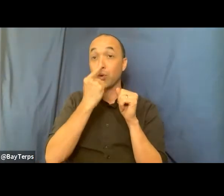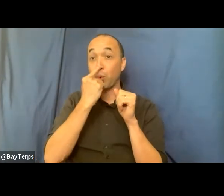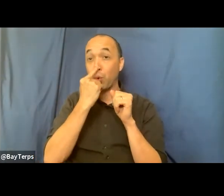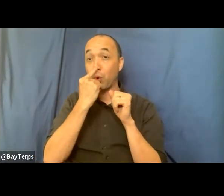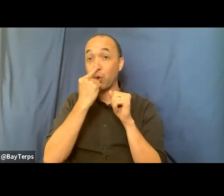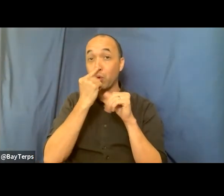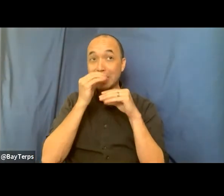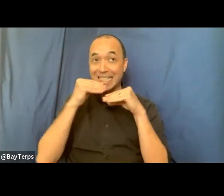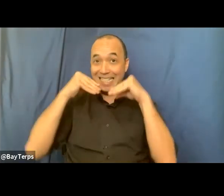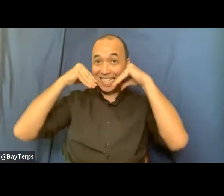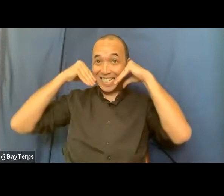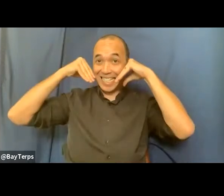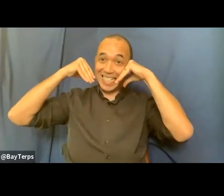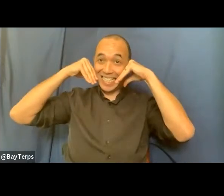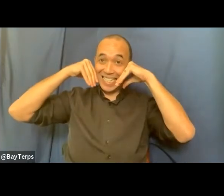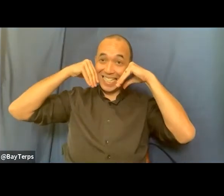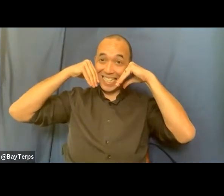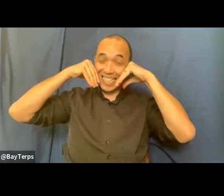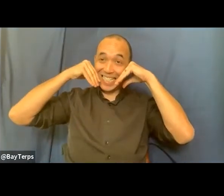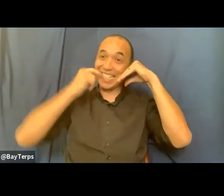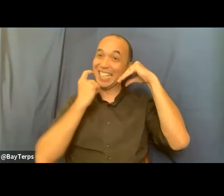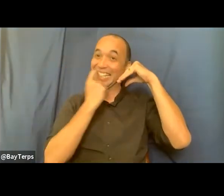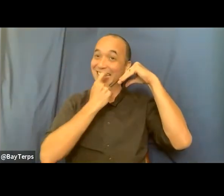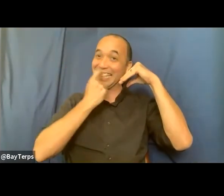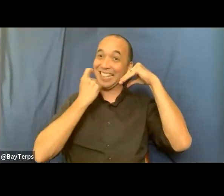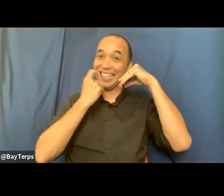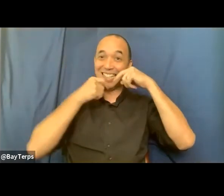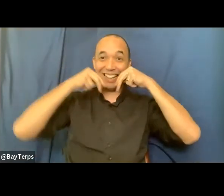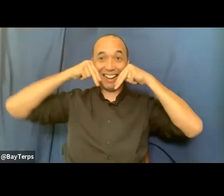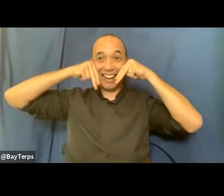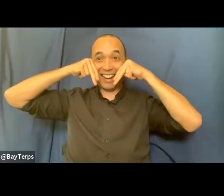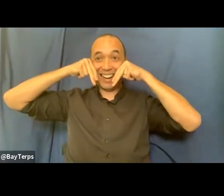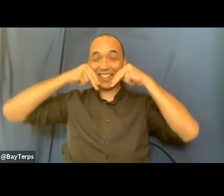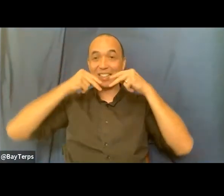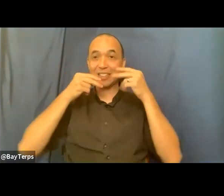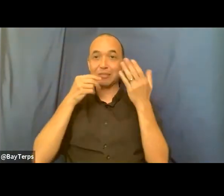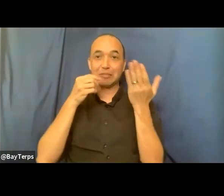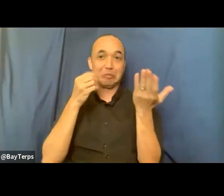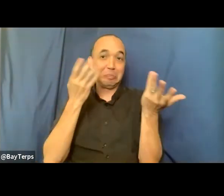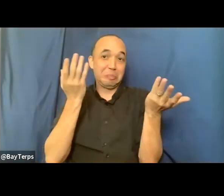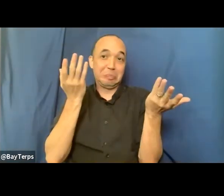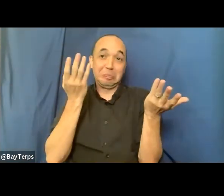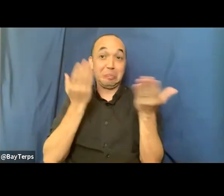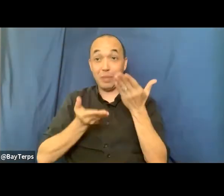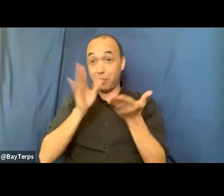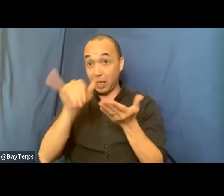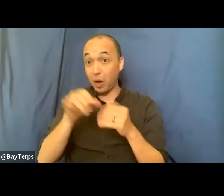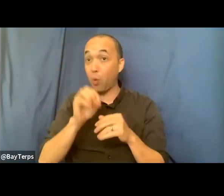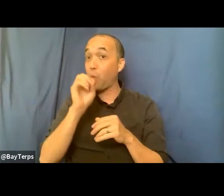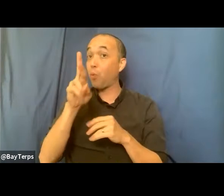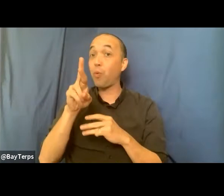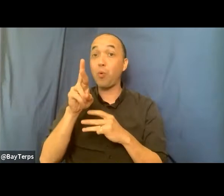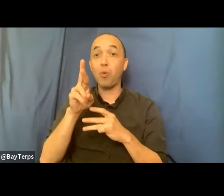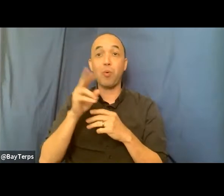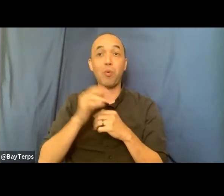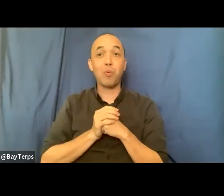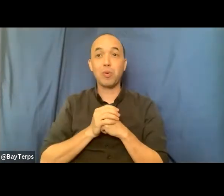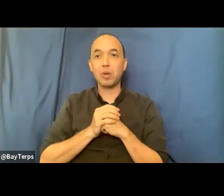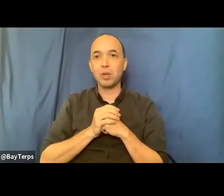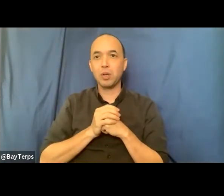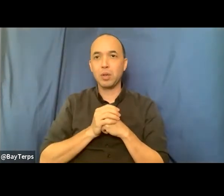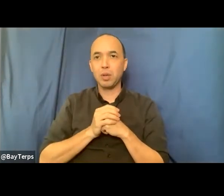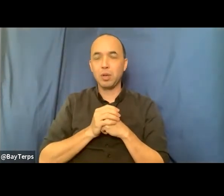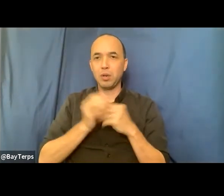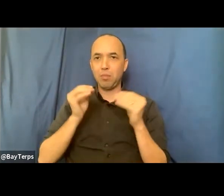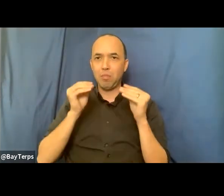big toothy grin, or maybe I do like angrier